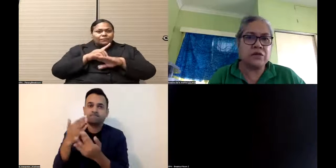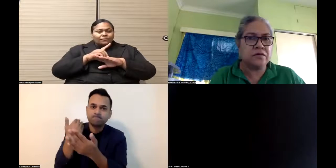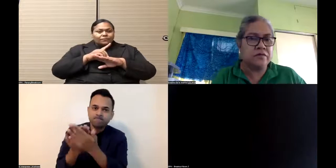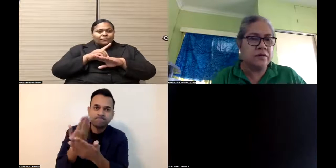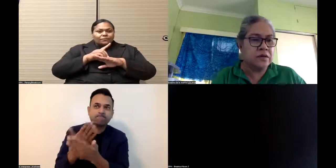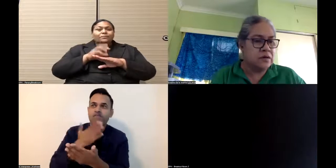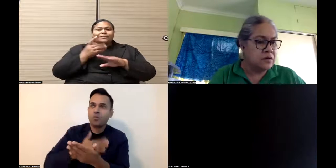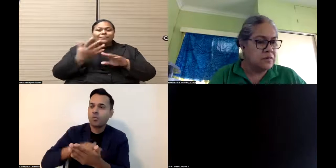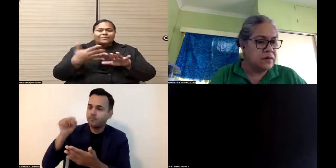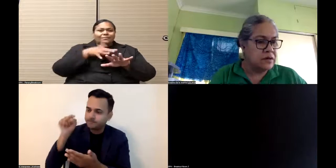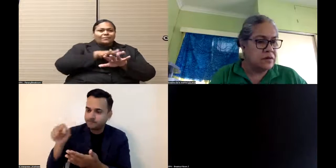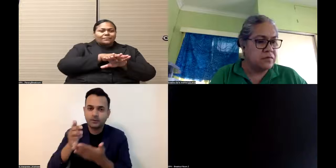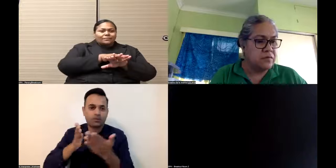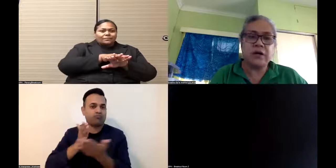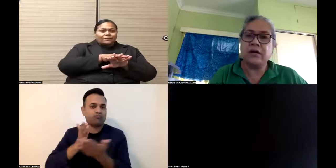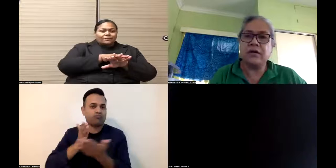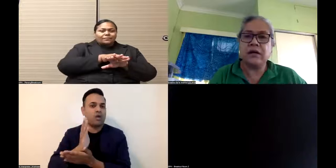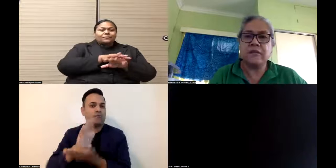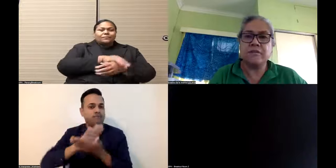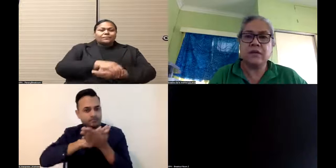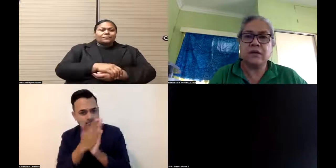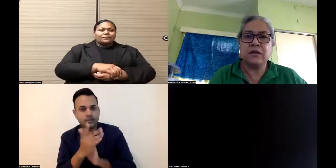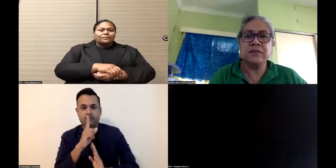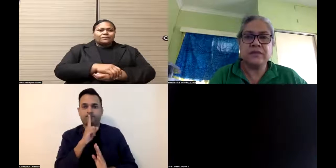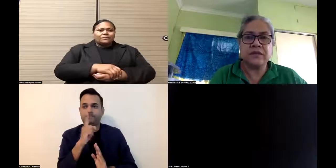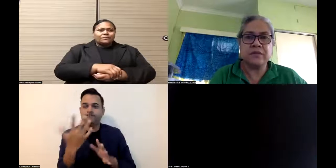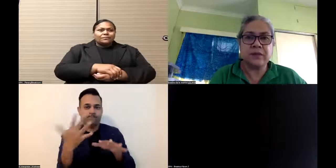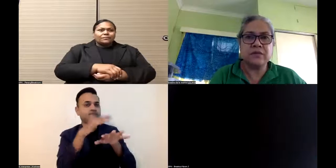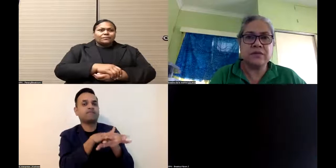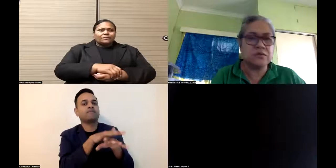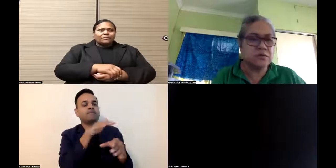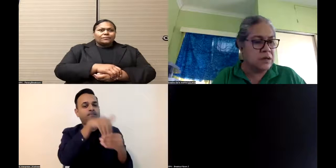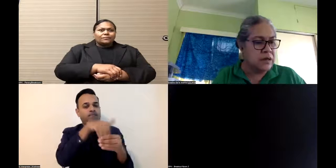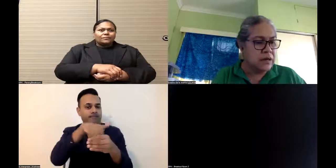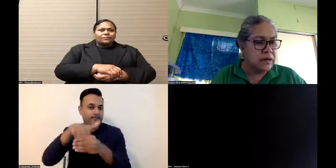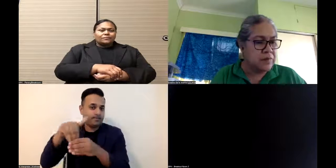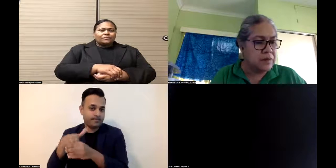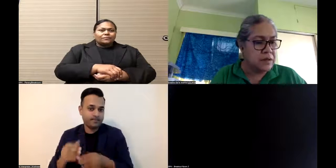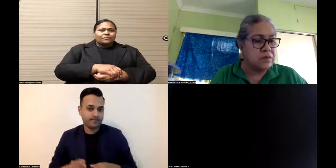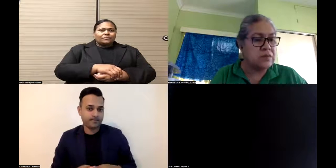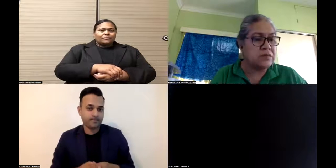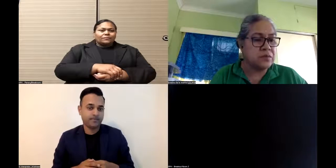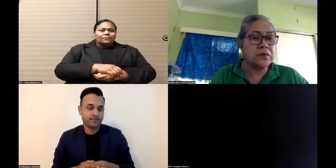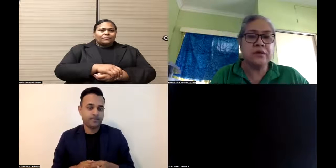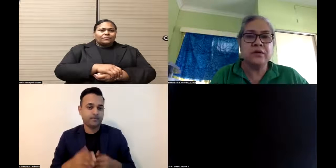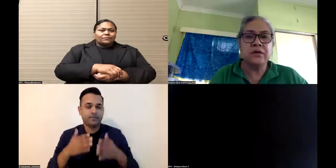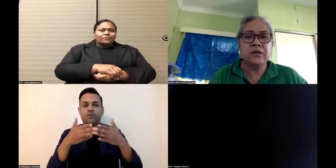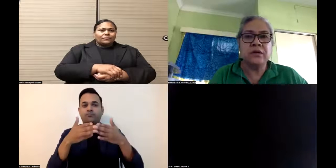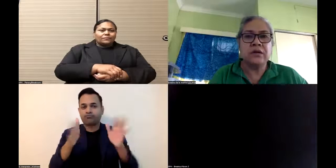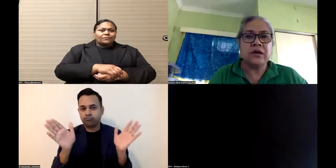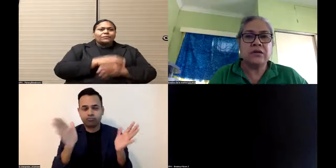lot of range of work in the Pacific, but also in the rest of the